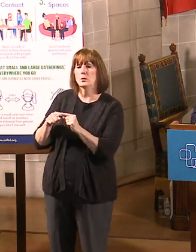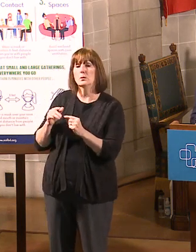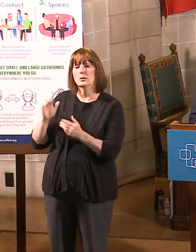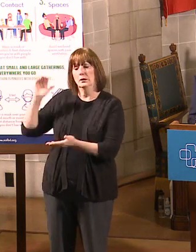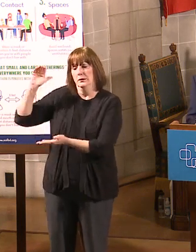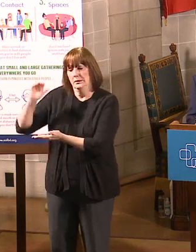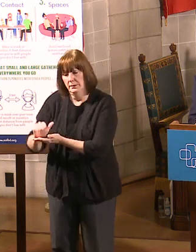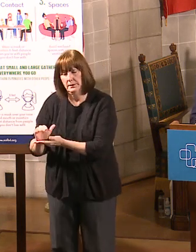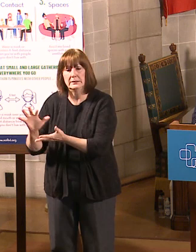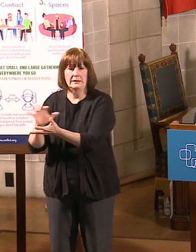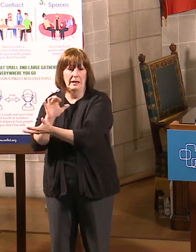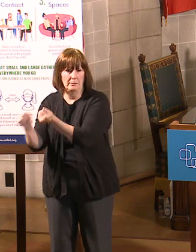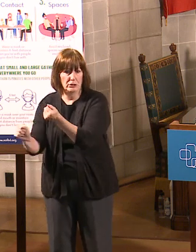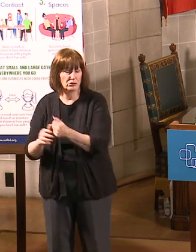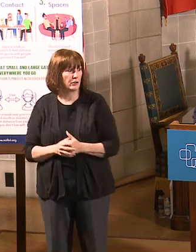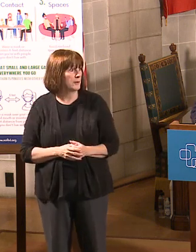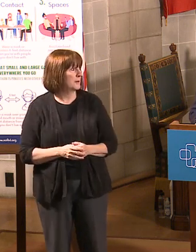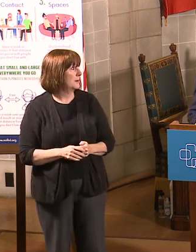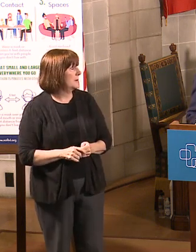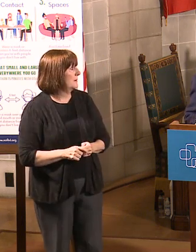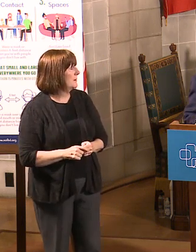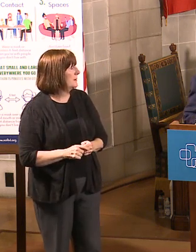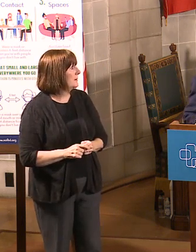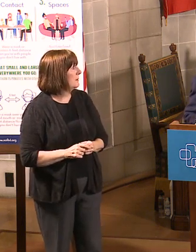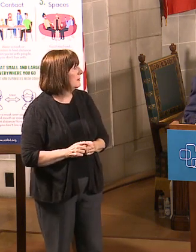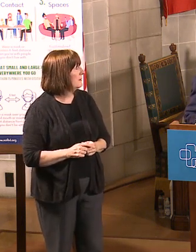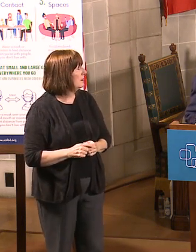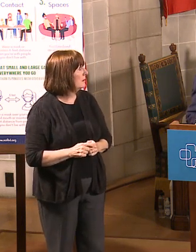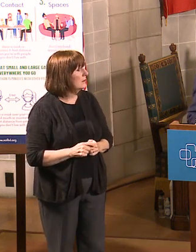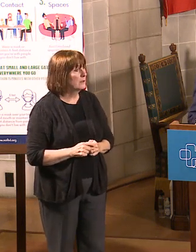that. And a Ryan, I largest, think you need to advance the slide.